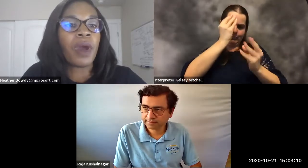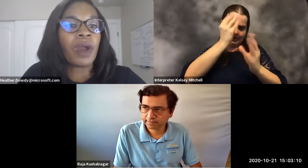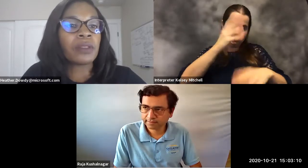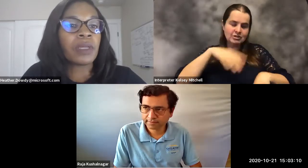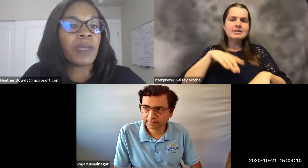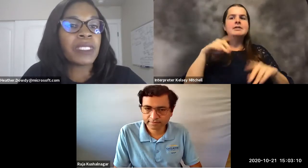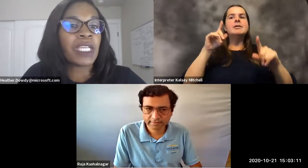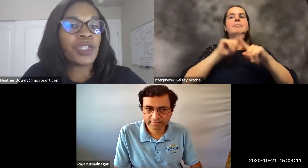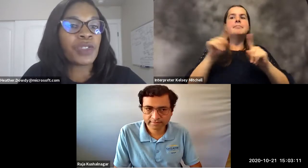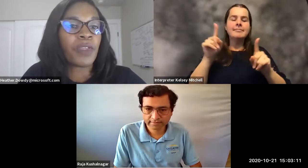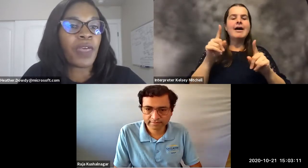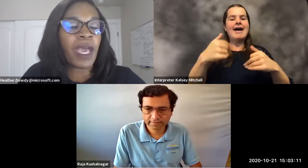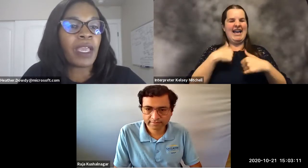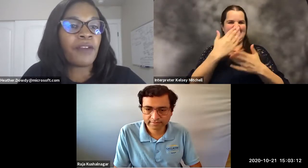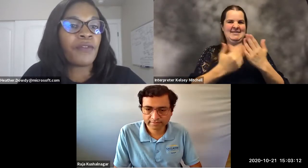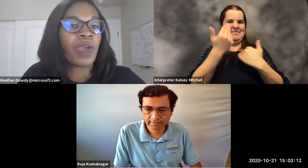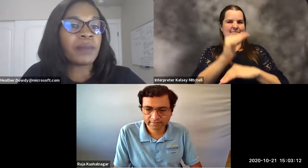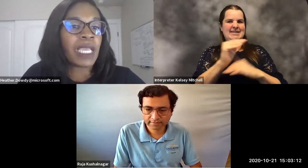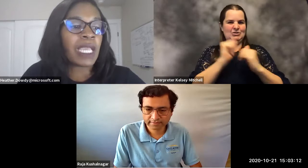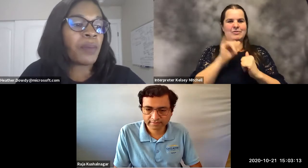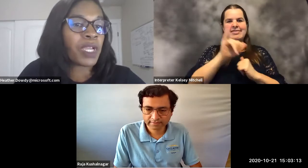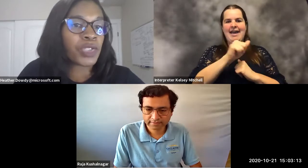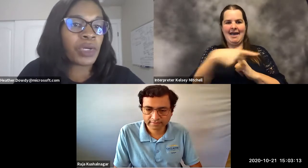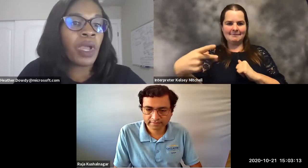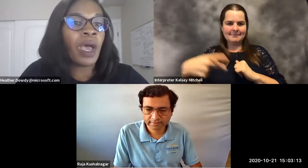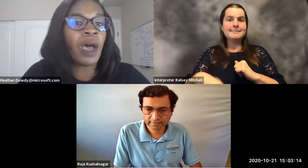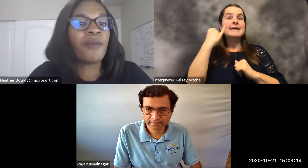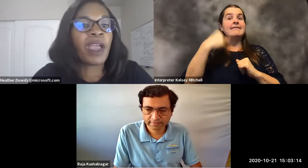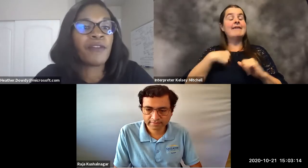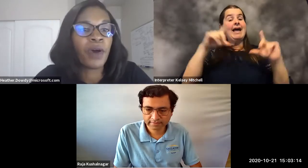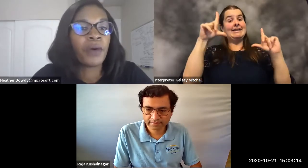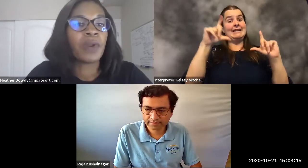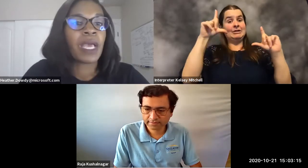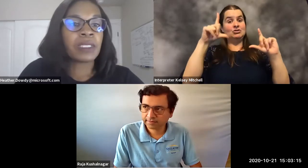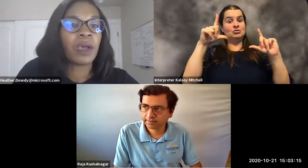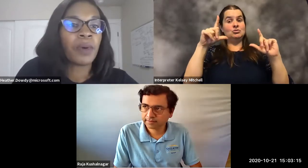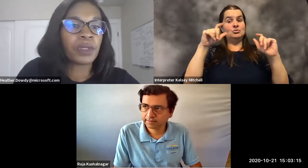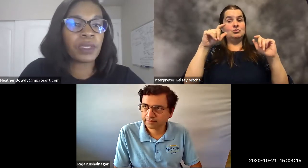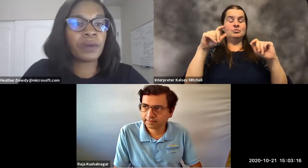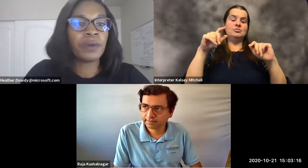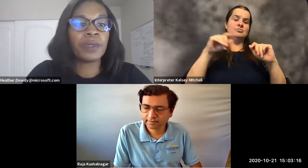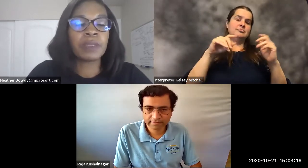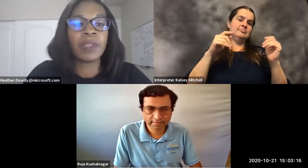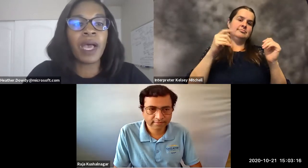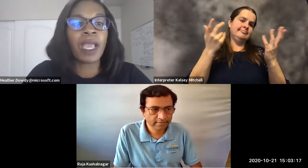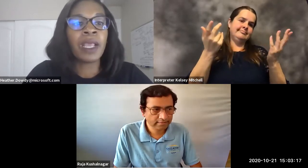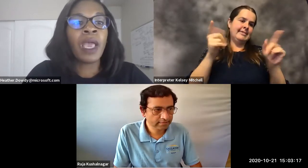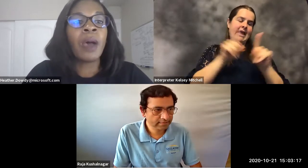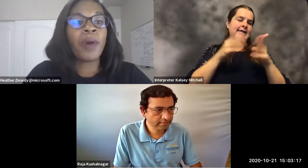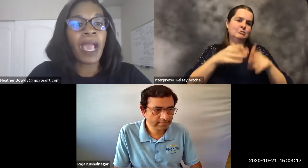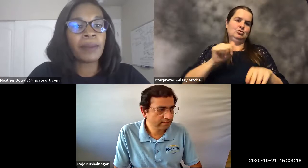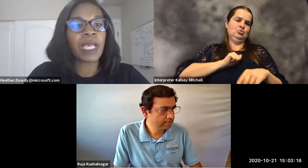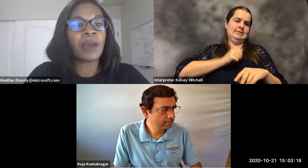But there are some limitations with that. If I'm taking a picture of my phone as a person who is